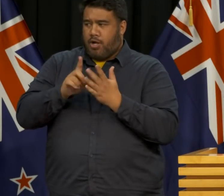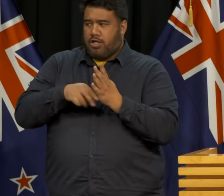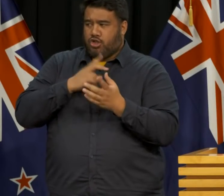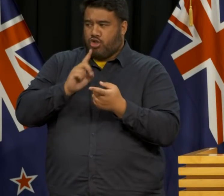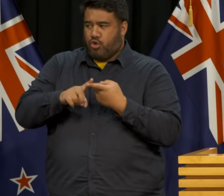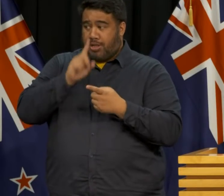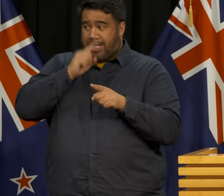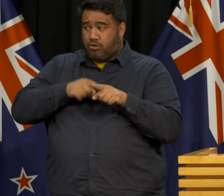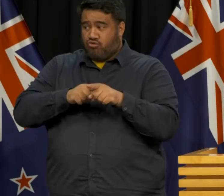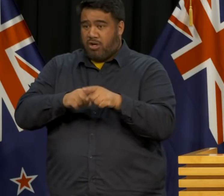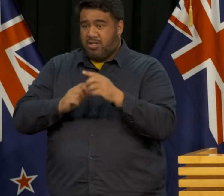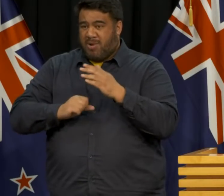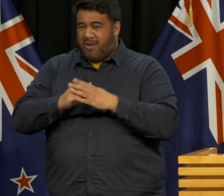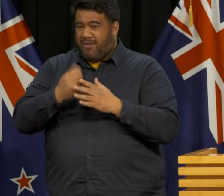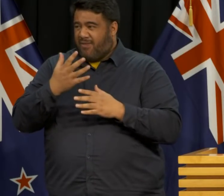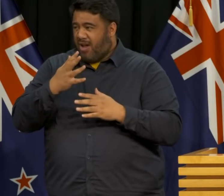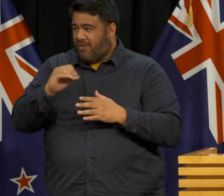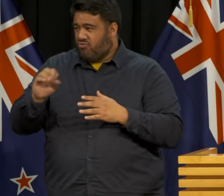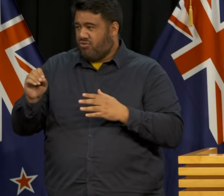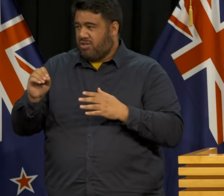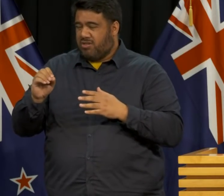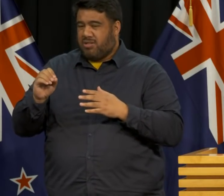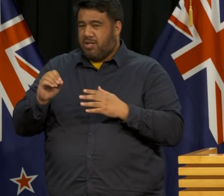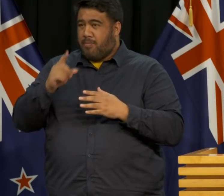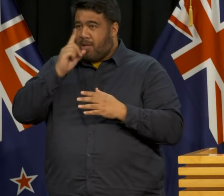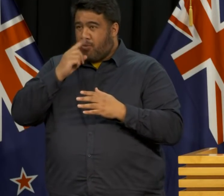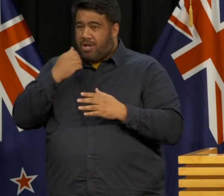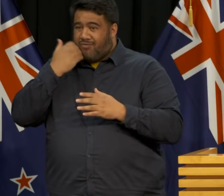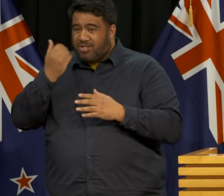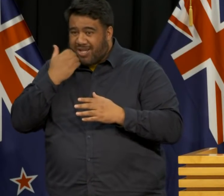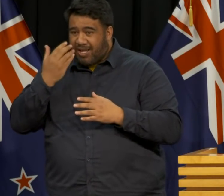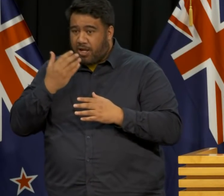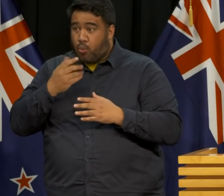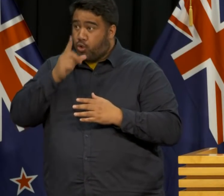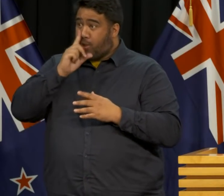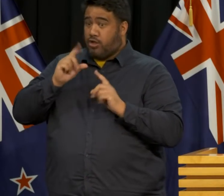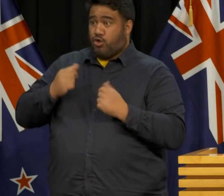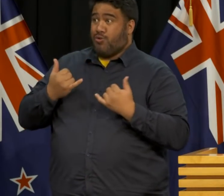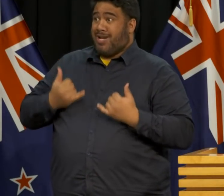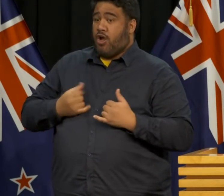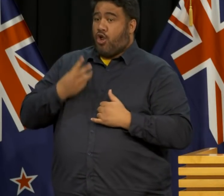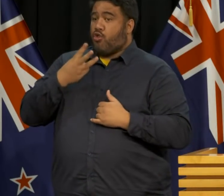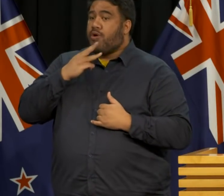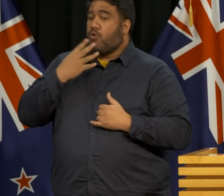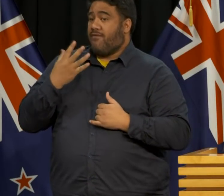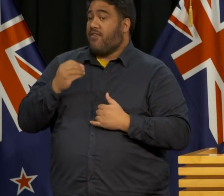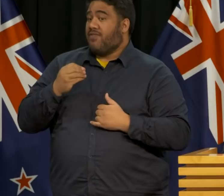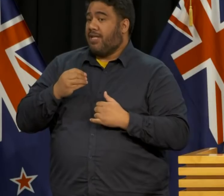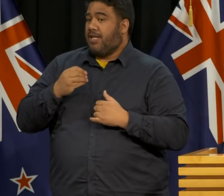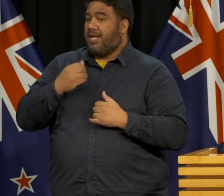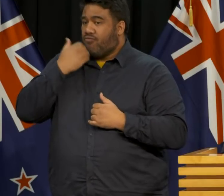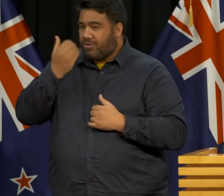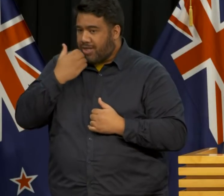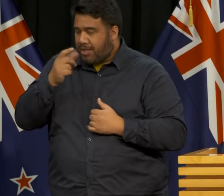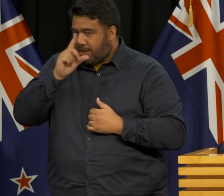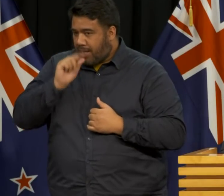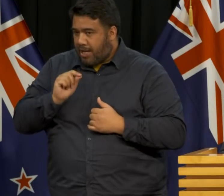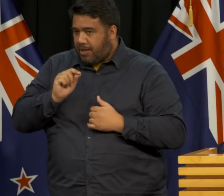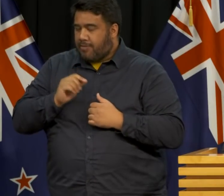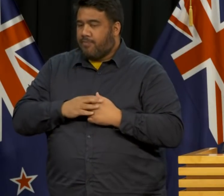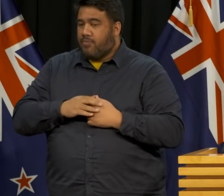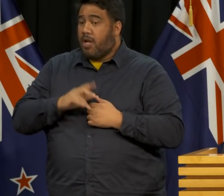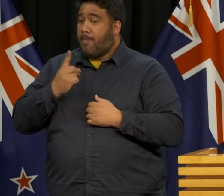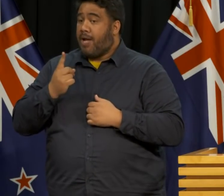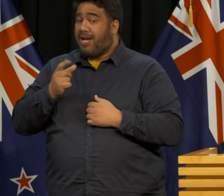advice that I've had is that 350 per day could be done right now, that there is surge capacity there that can be stood